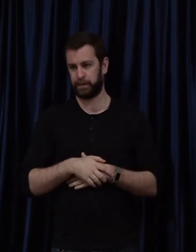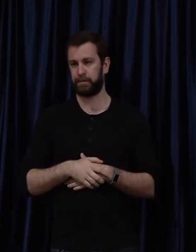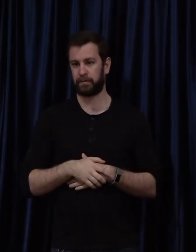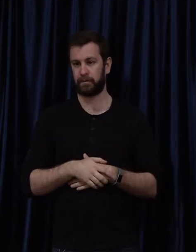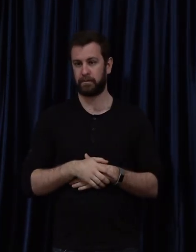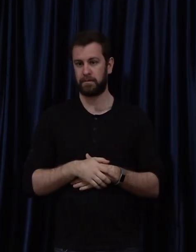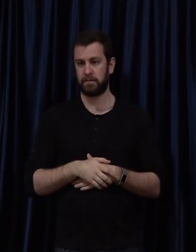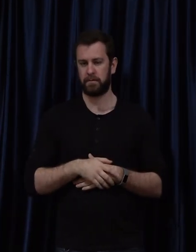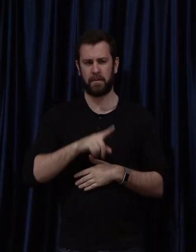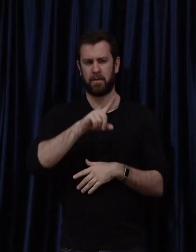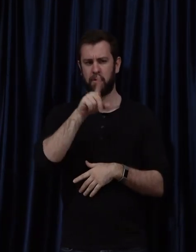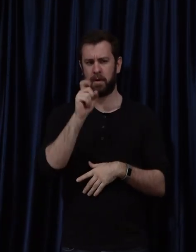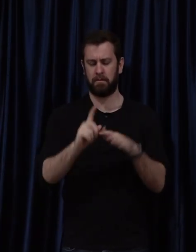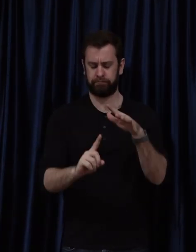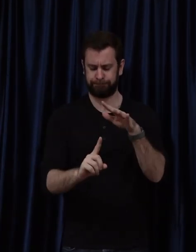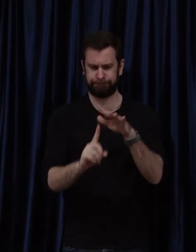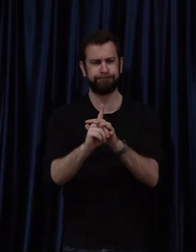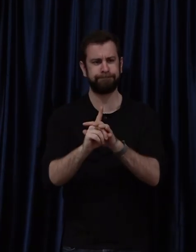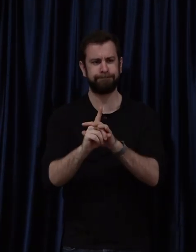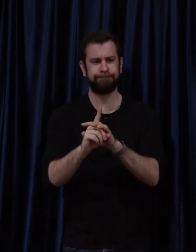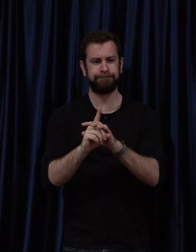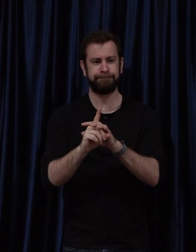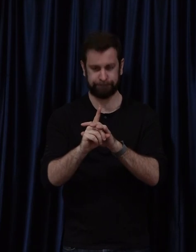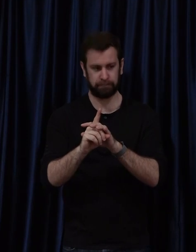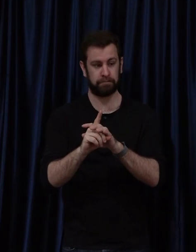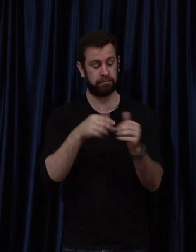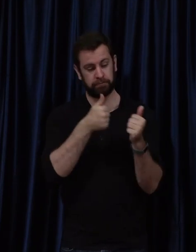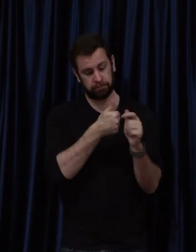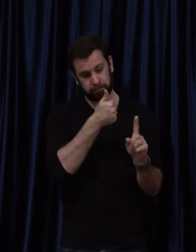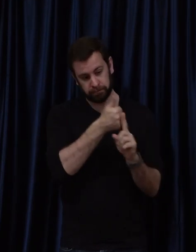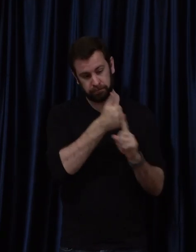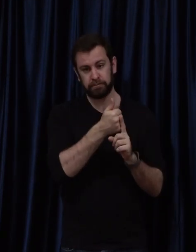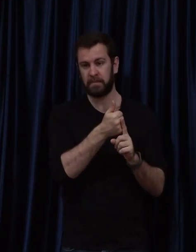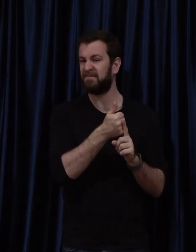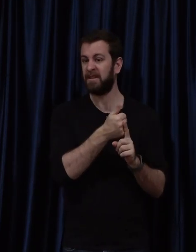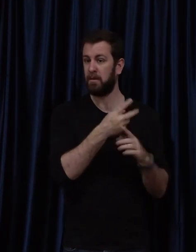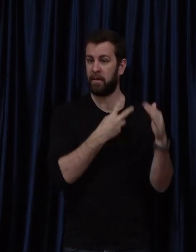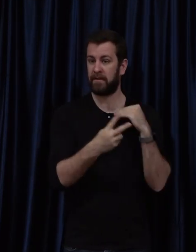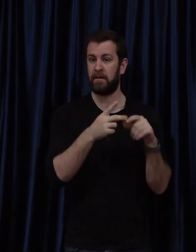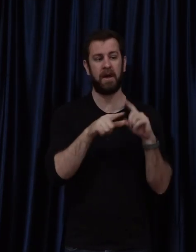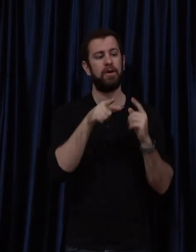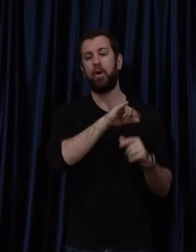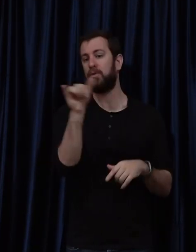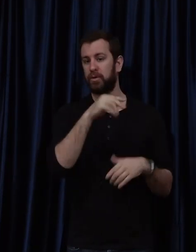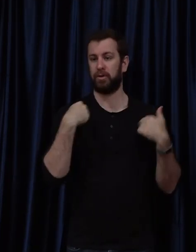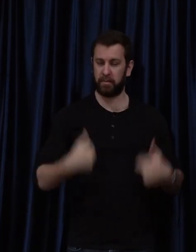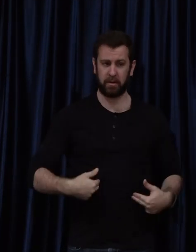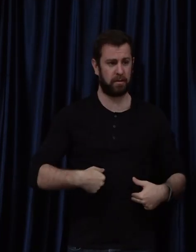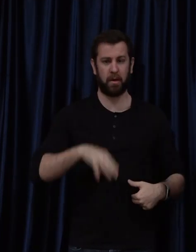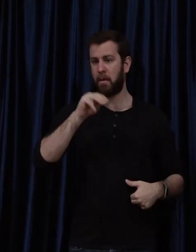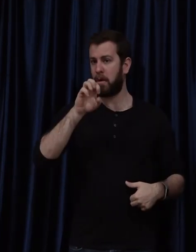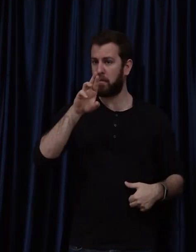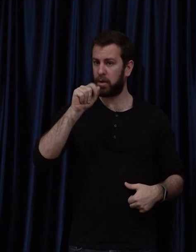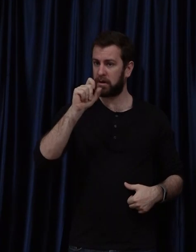The question arises, as much as he was a prophet, he was a human, he was a mortal. How do you muster the